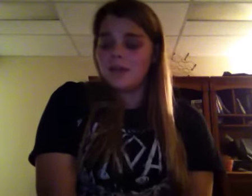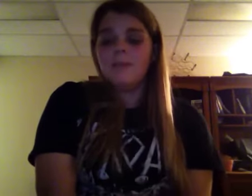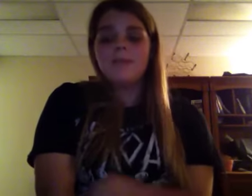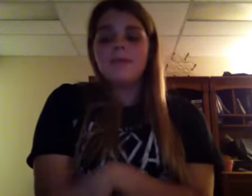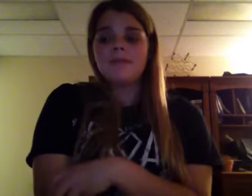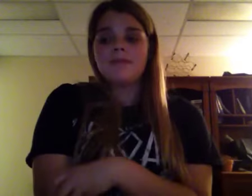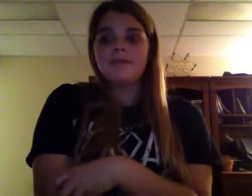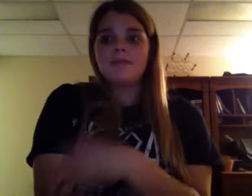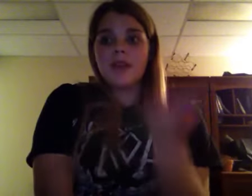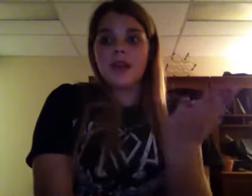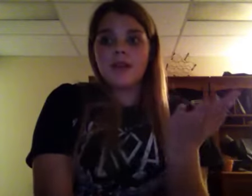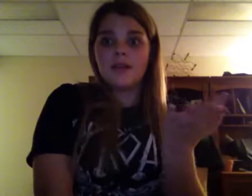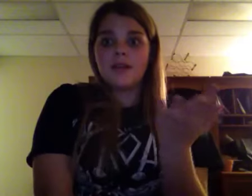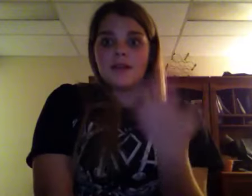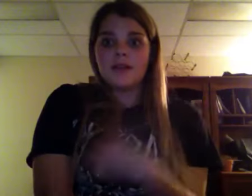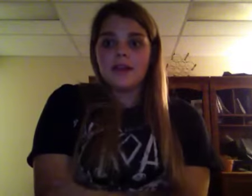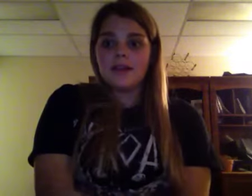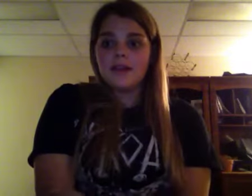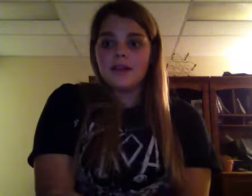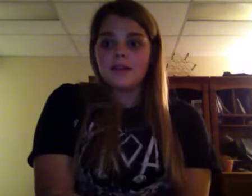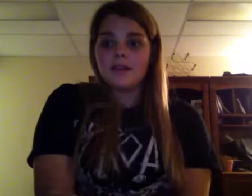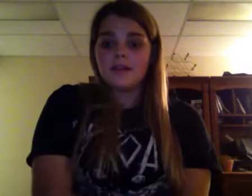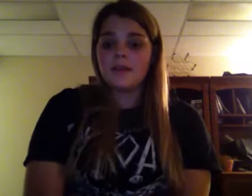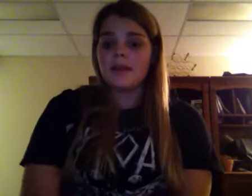up, I don't need to even like tell you. I just need to be like